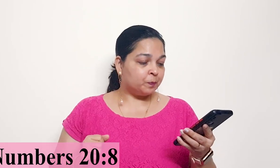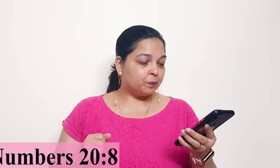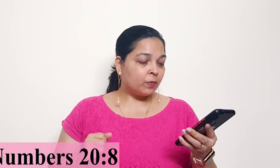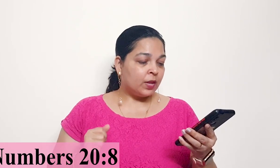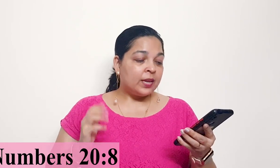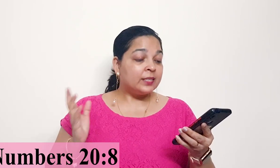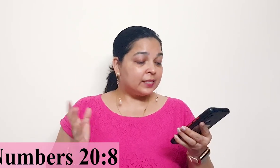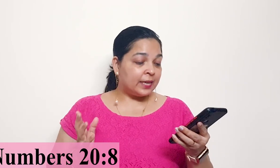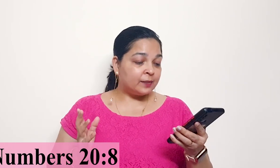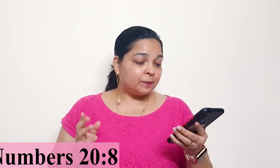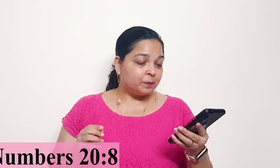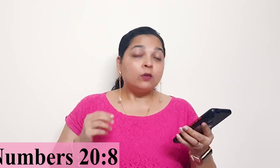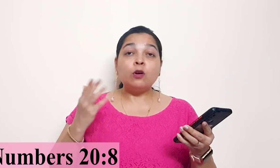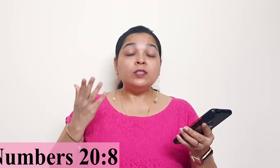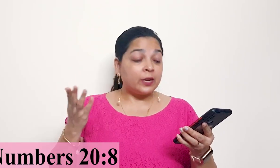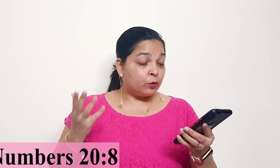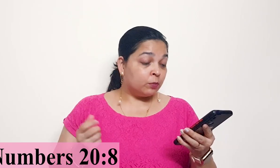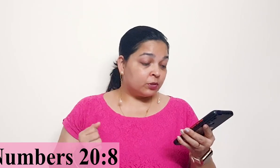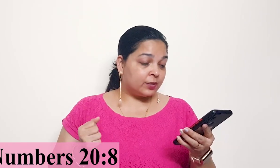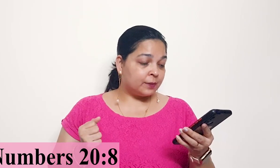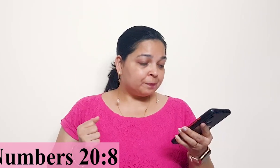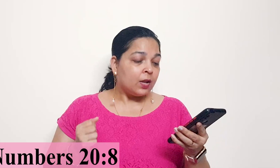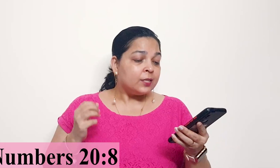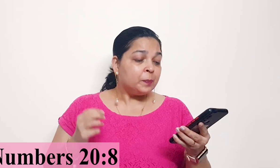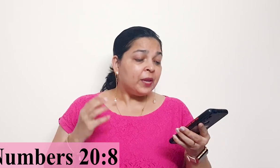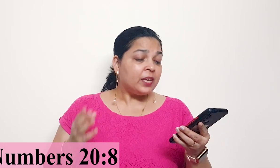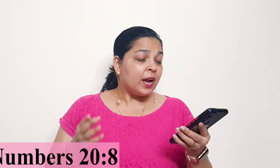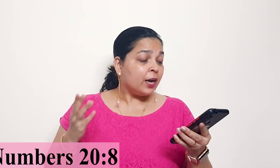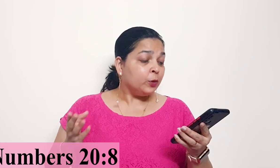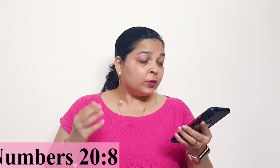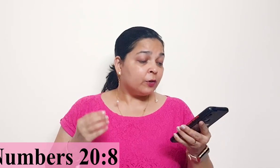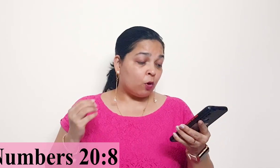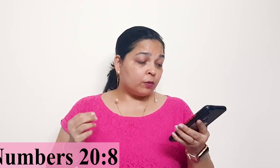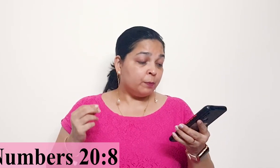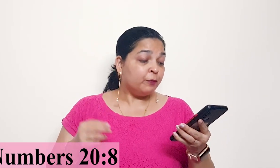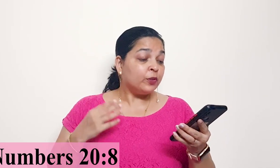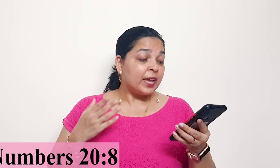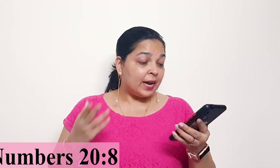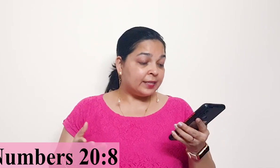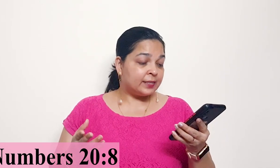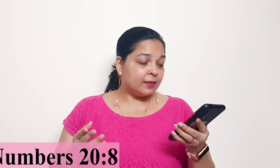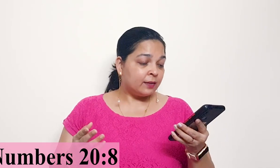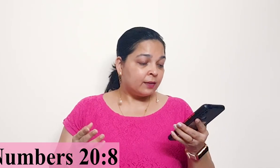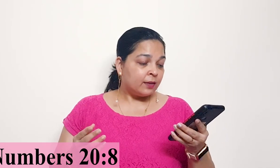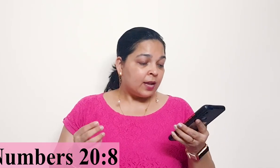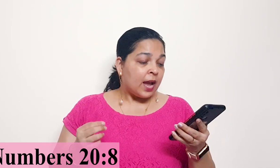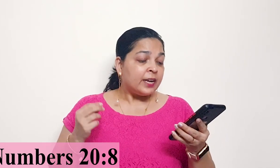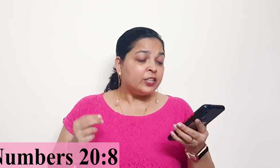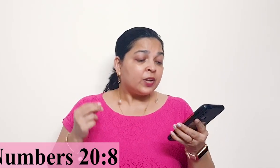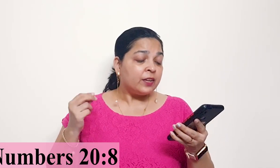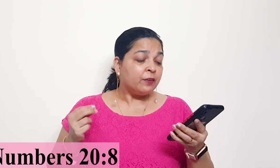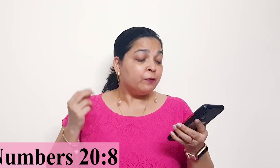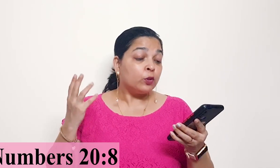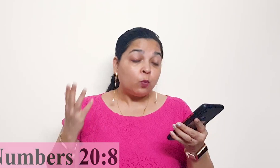verse. It says, God said to Moses, "Speak ye unto the rock before their eyes,